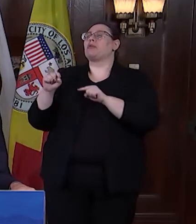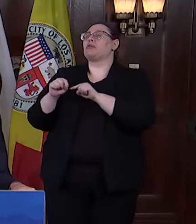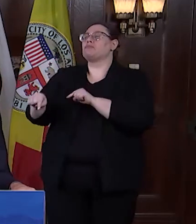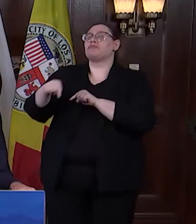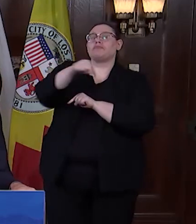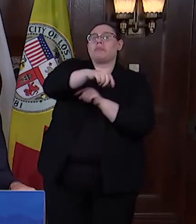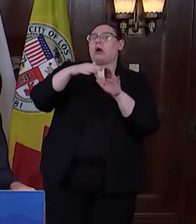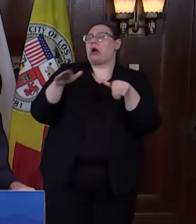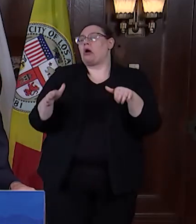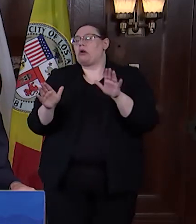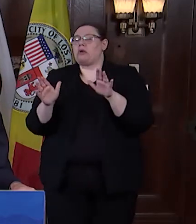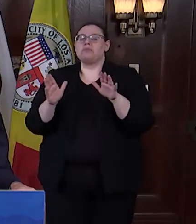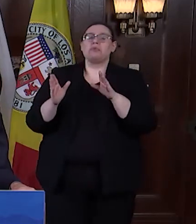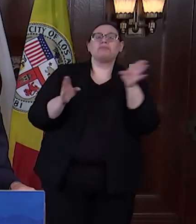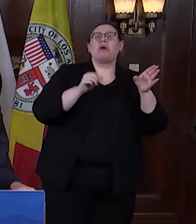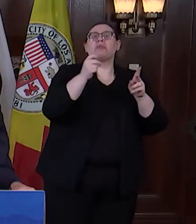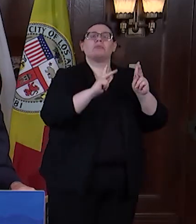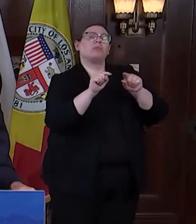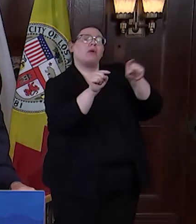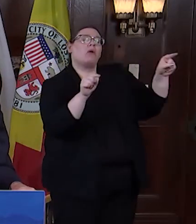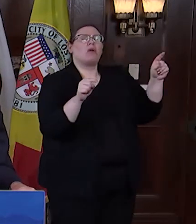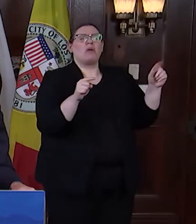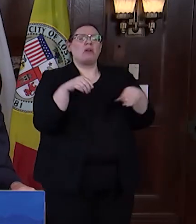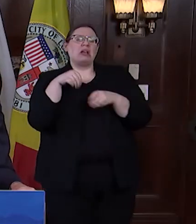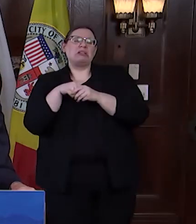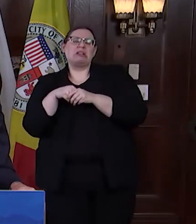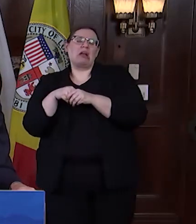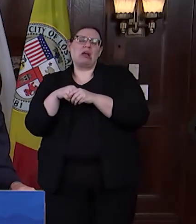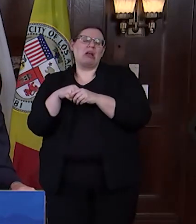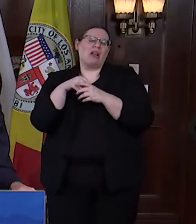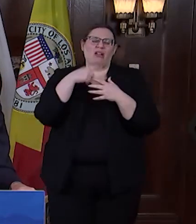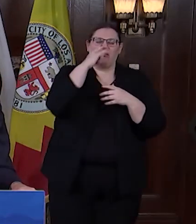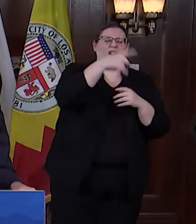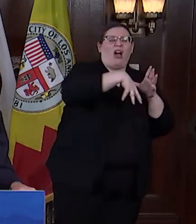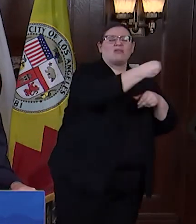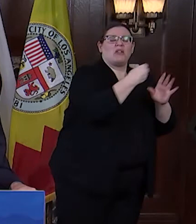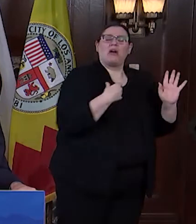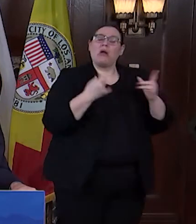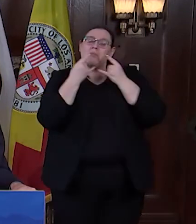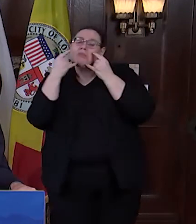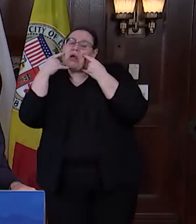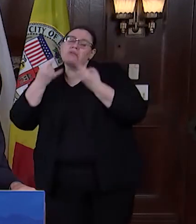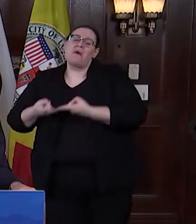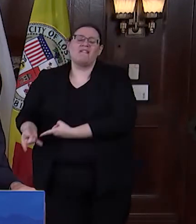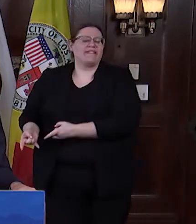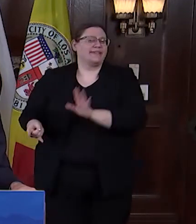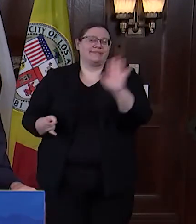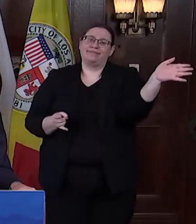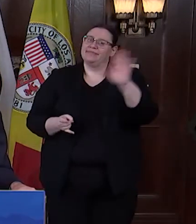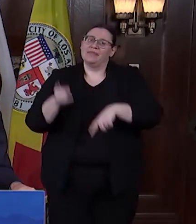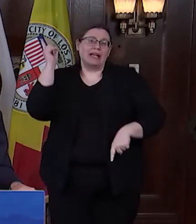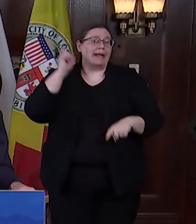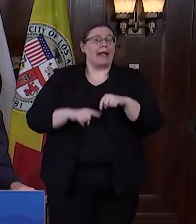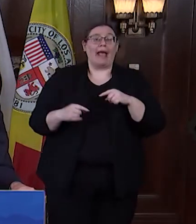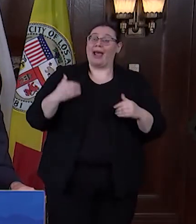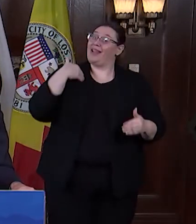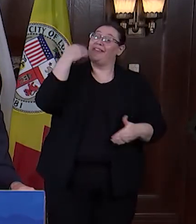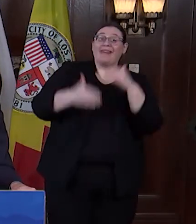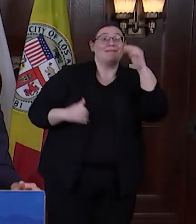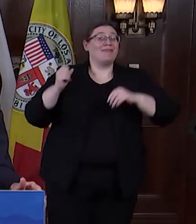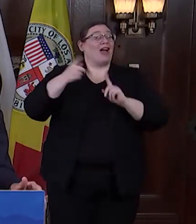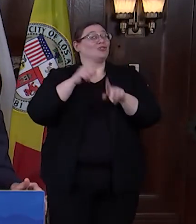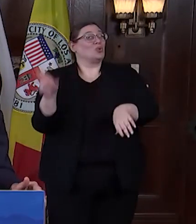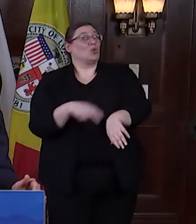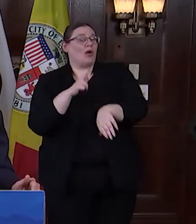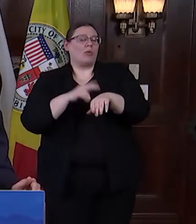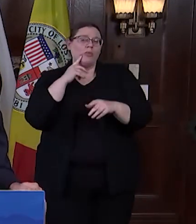we can hang out inside instead of outdoors. Don't do it. We can't move back to normal without losing more lives. This